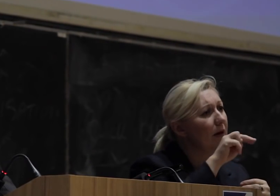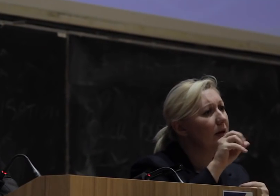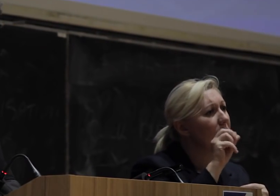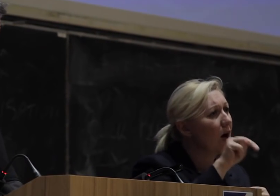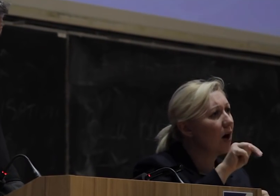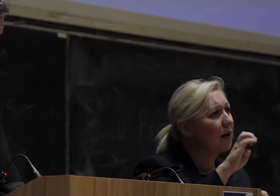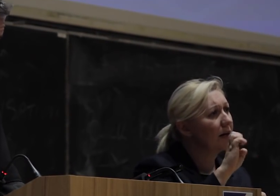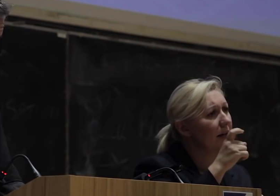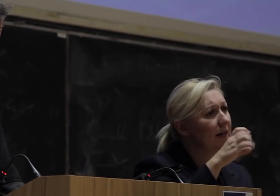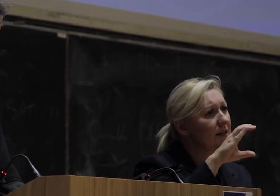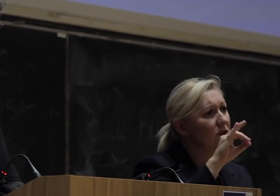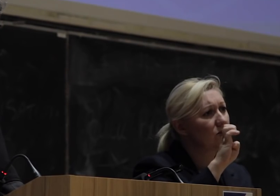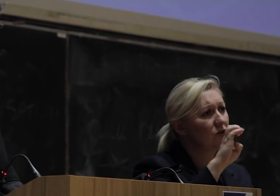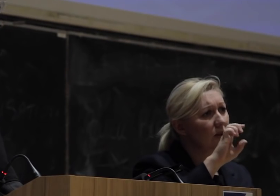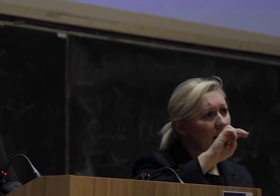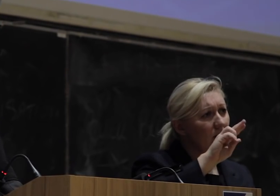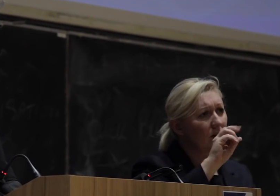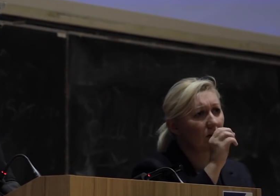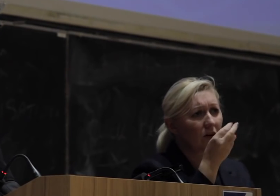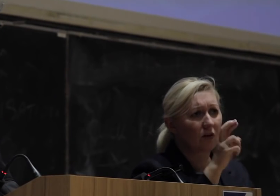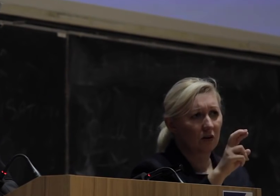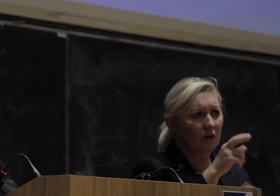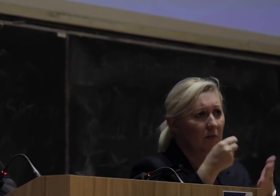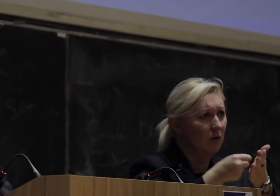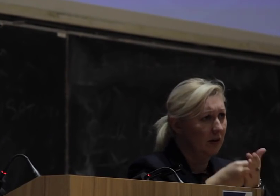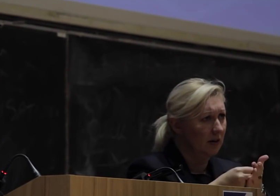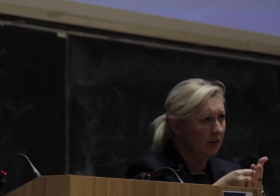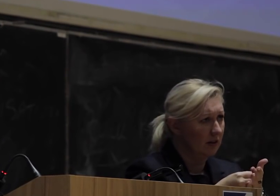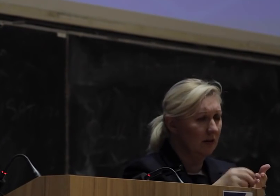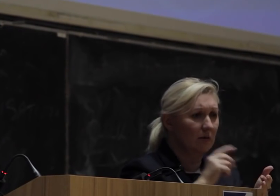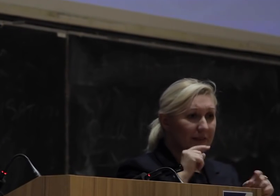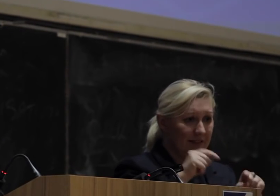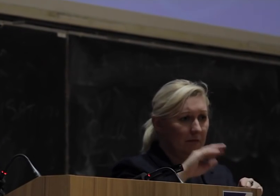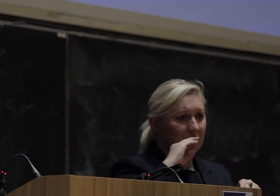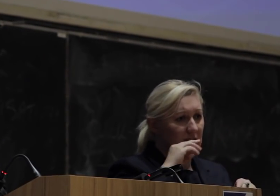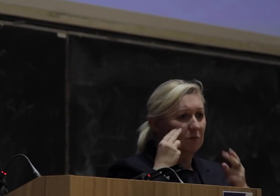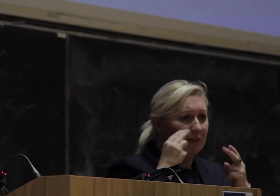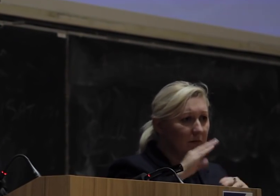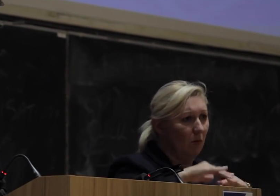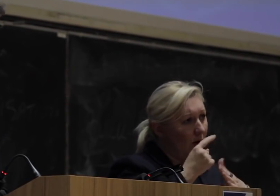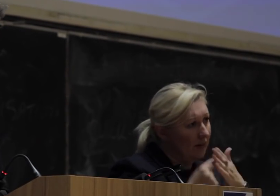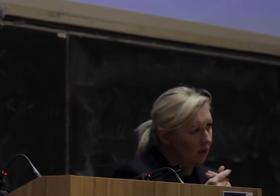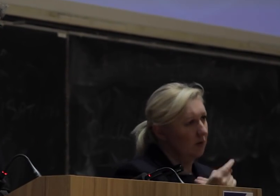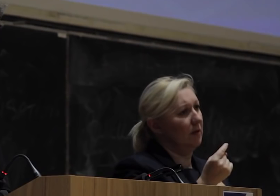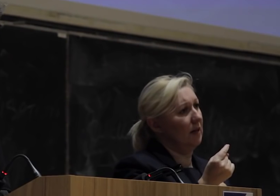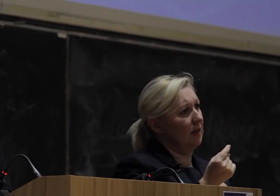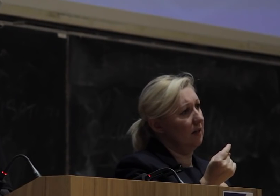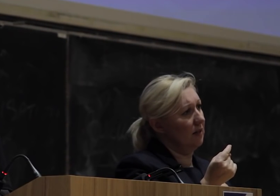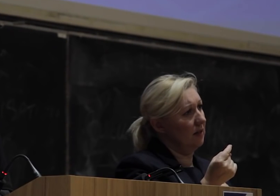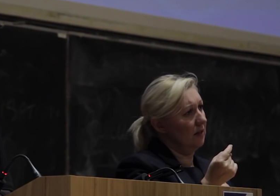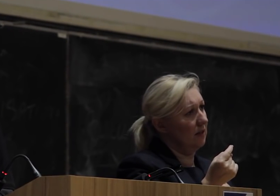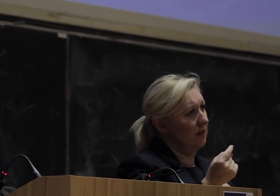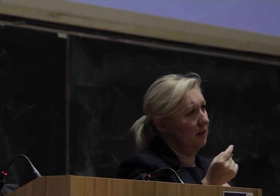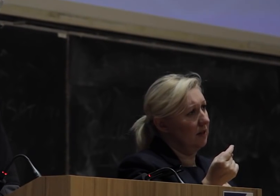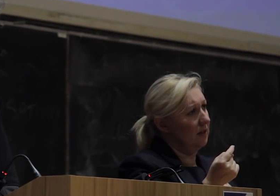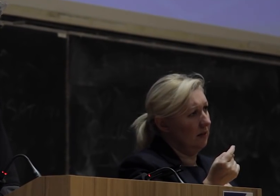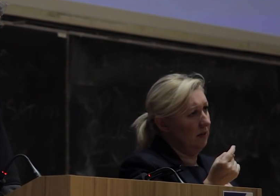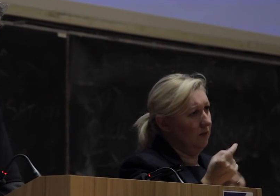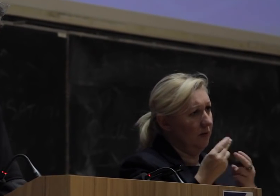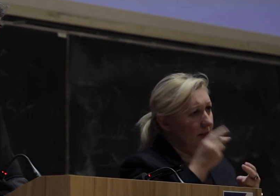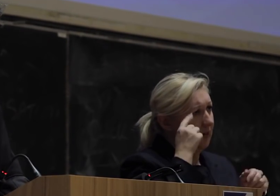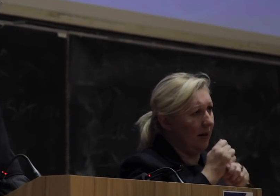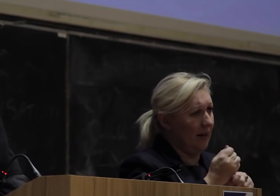at this, we will need to have autonomy in our decision-making and governance. This was another theme of my inaugural speech,